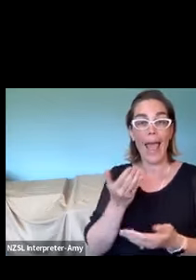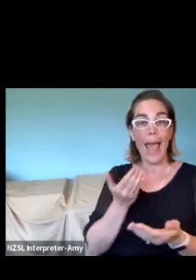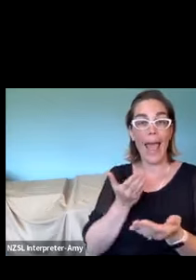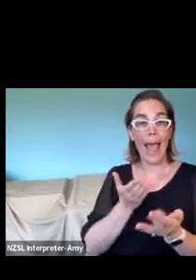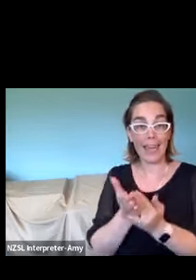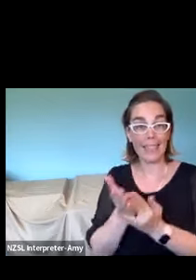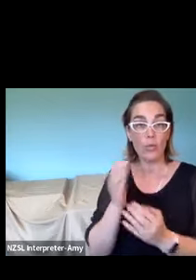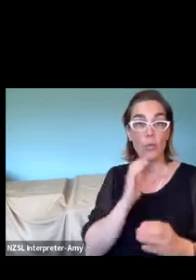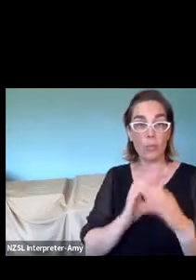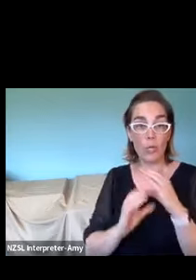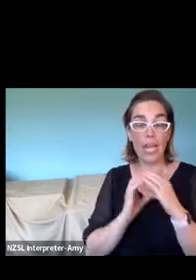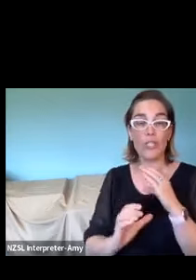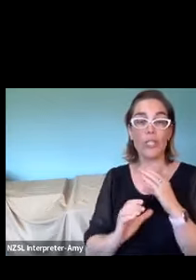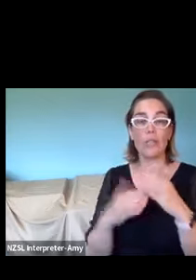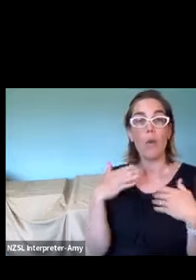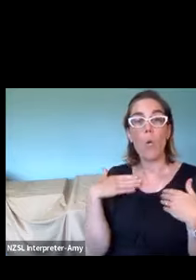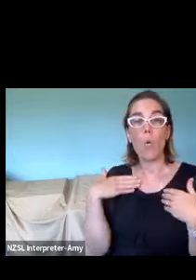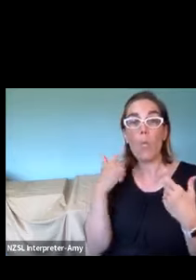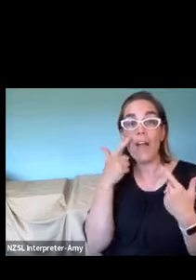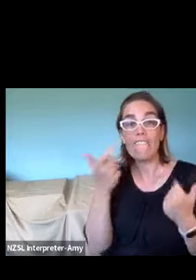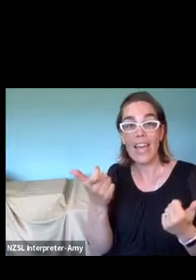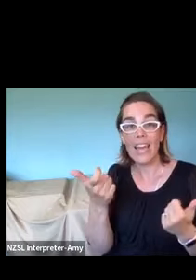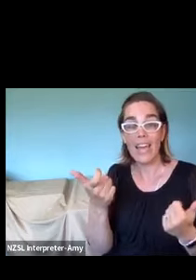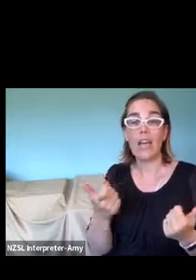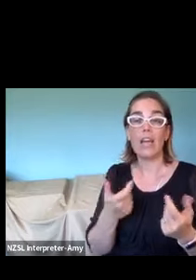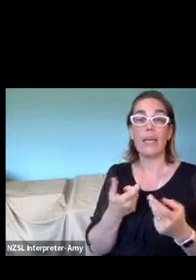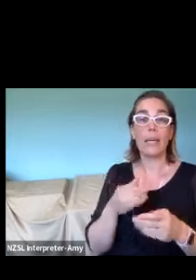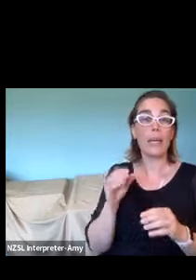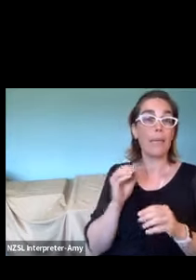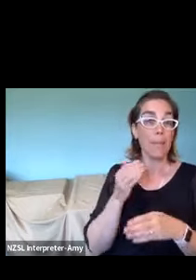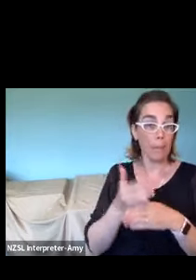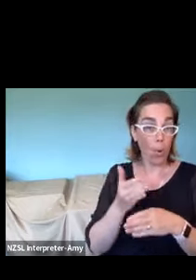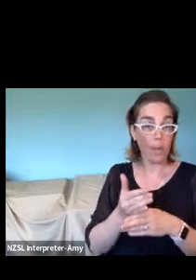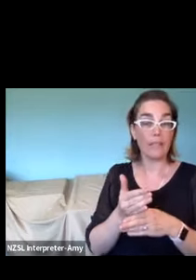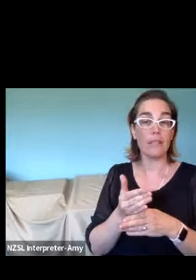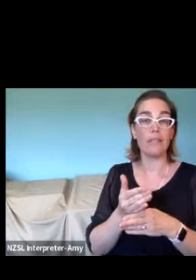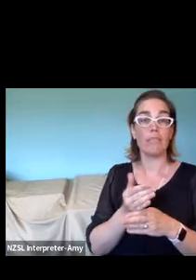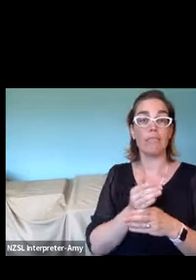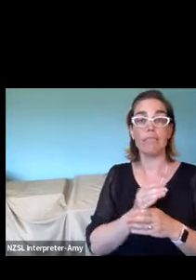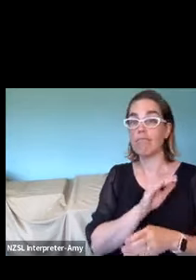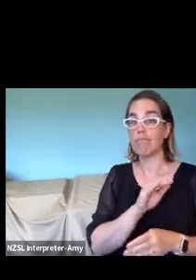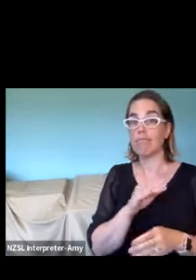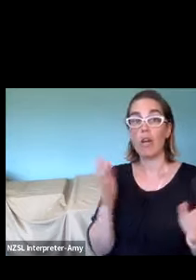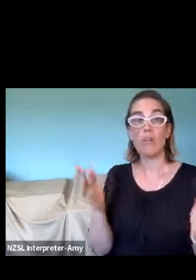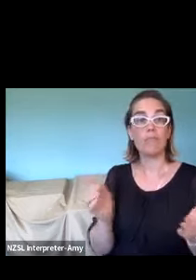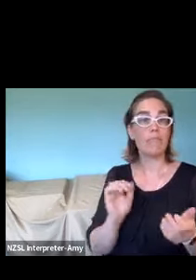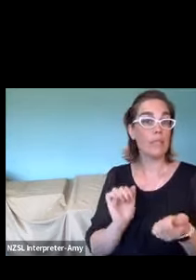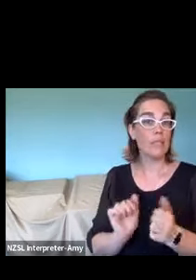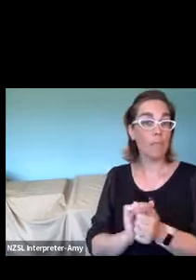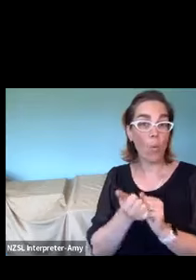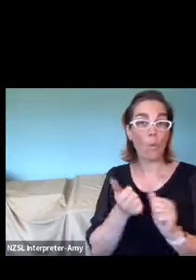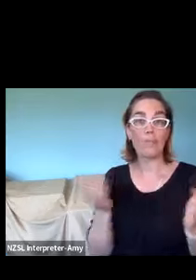services, welfare, employment, recreation, culture, democratic and civil